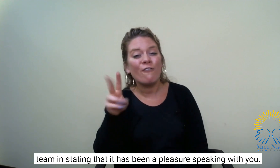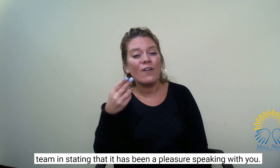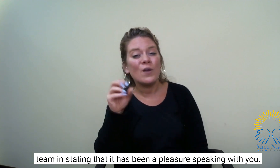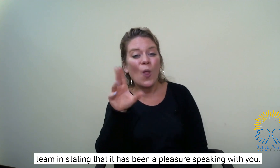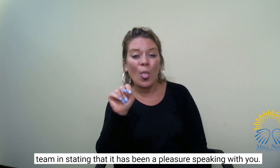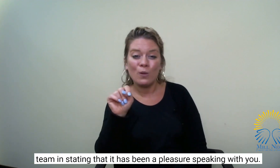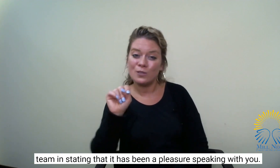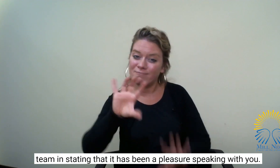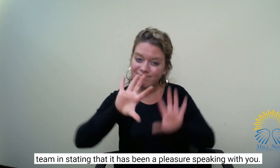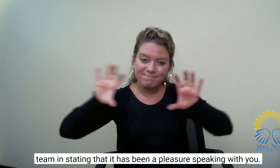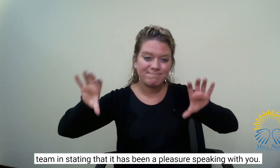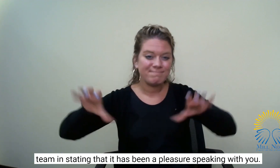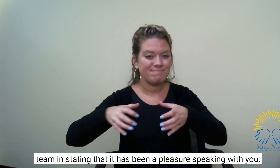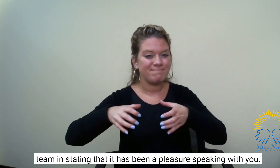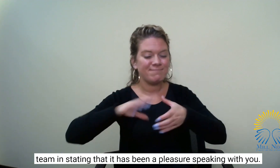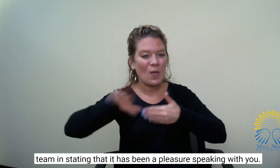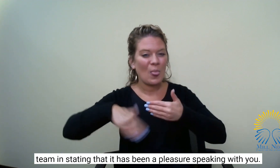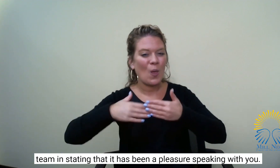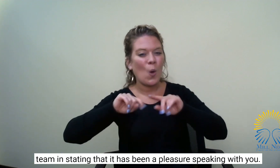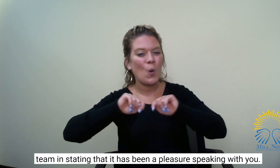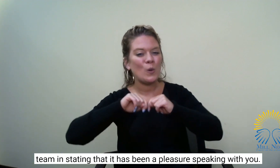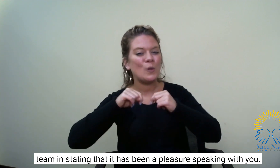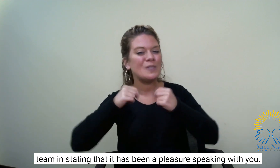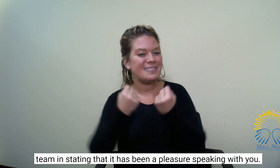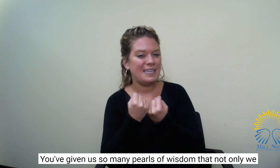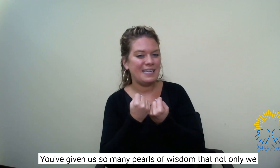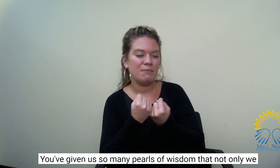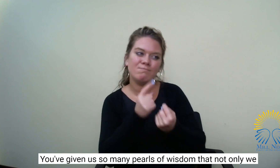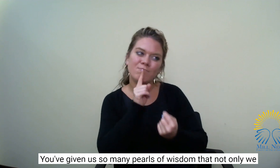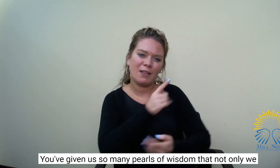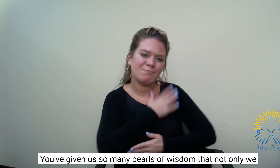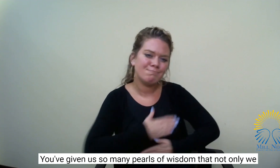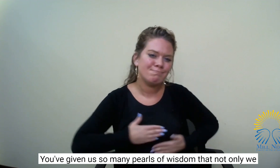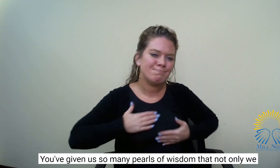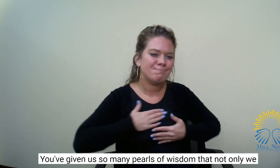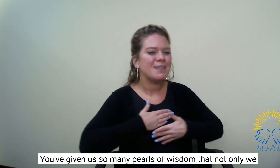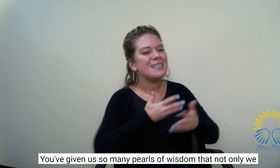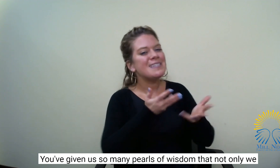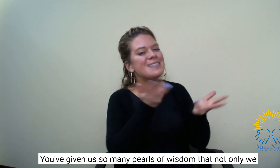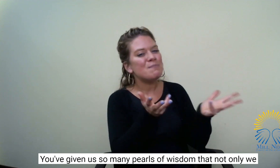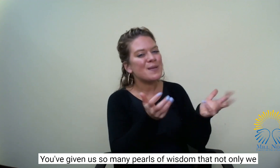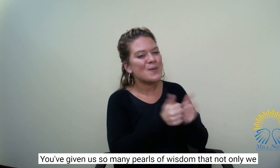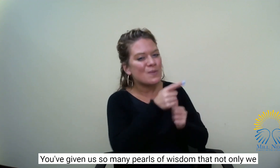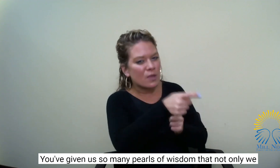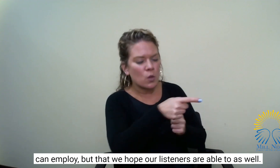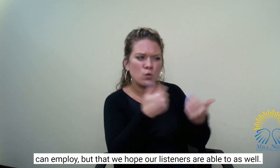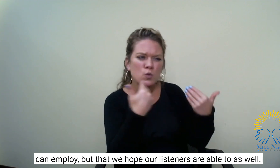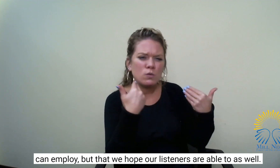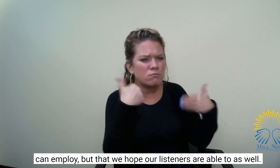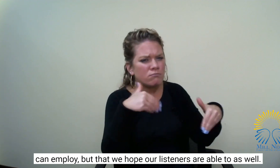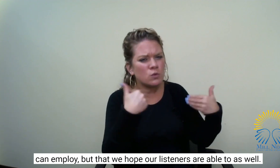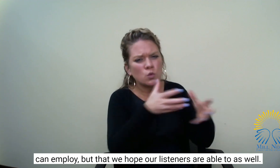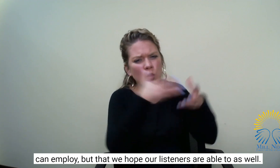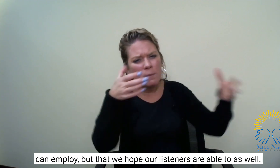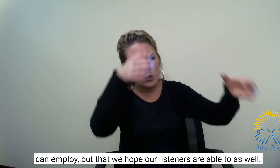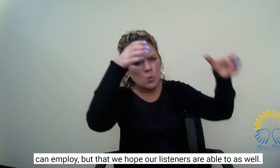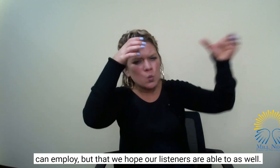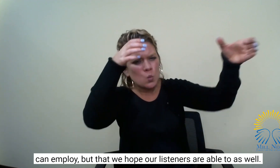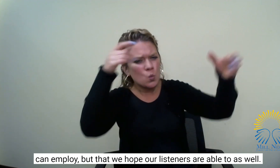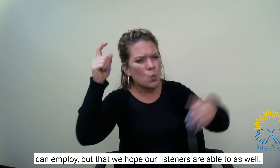in stating that it has been a pleasure speaking with you. You've given us so many pearls of wisdom that not only we can employ, but that we hope our listeners are able to as